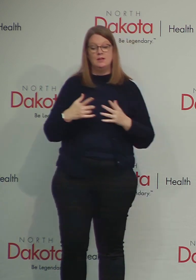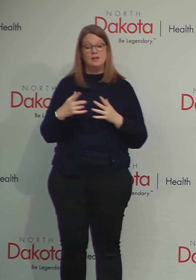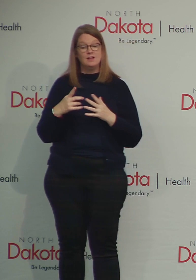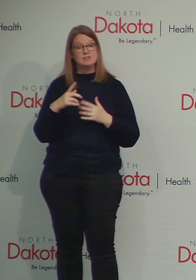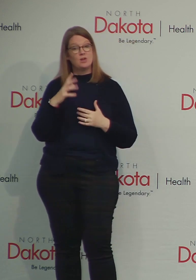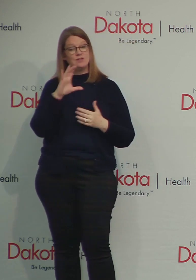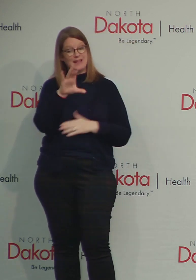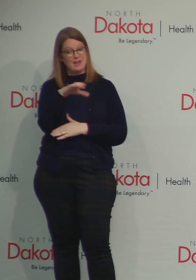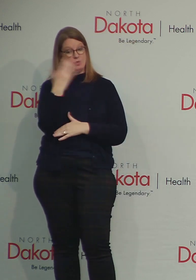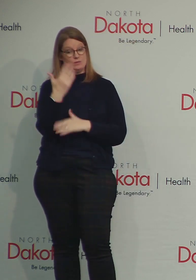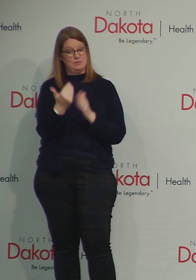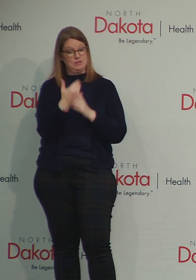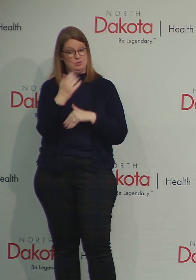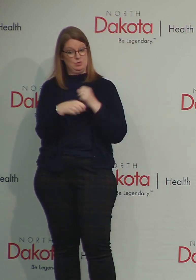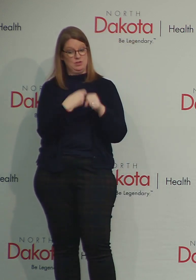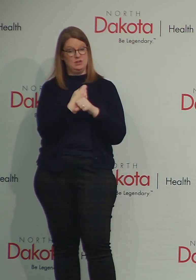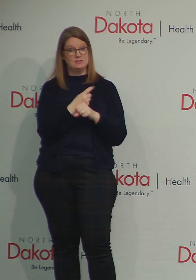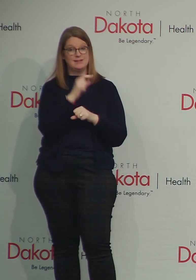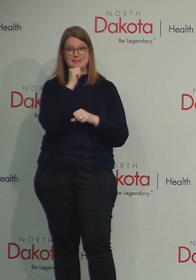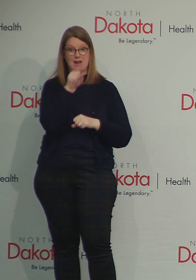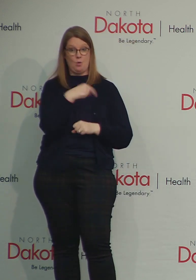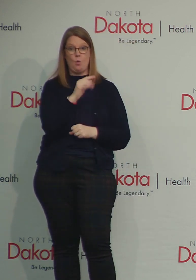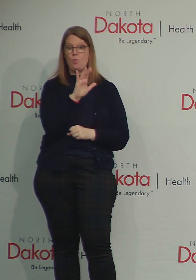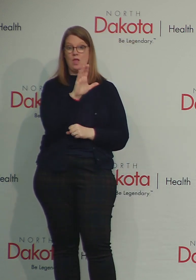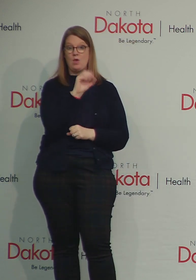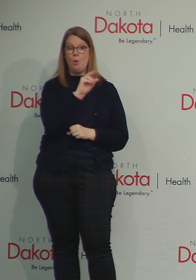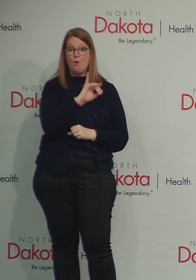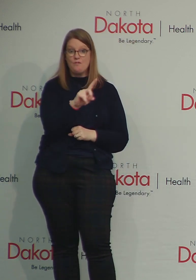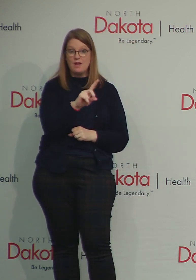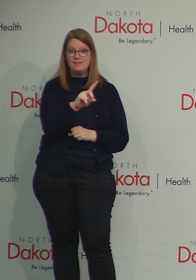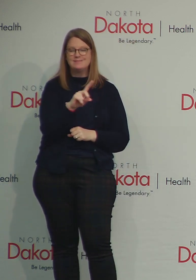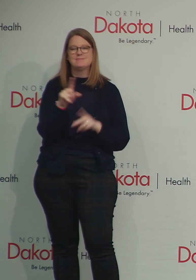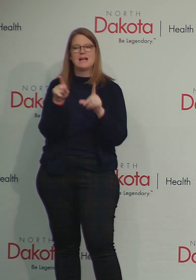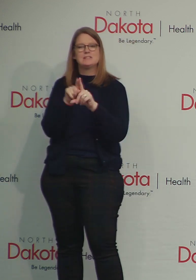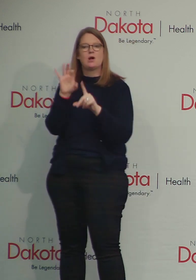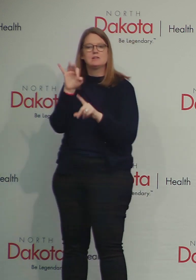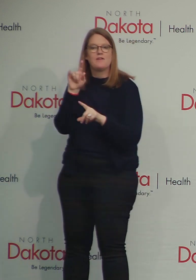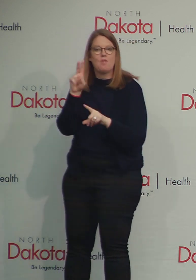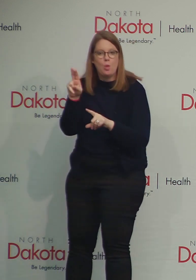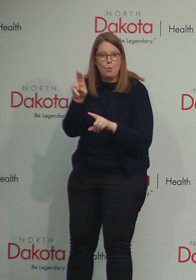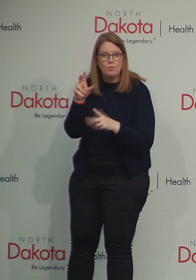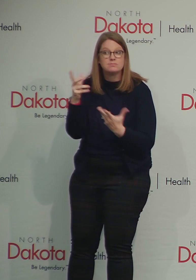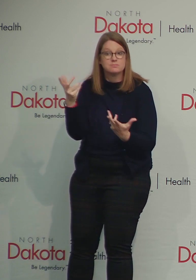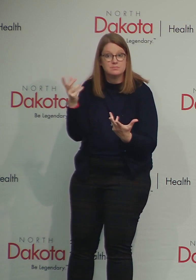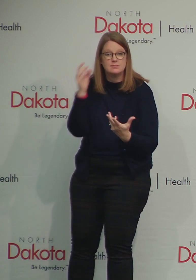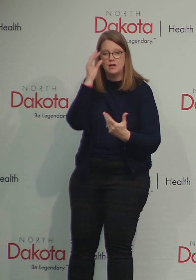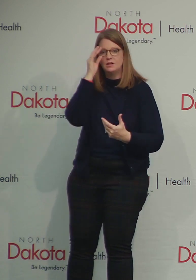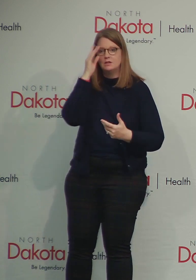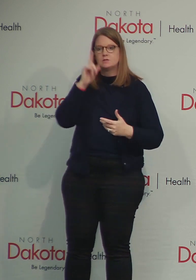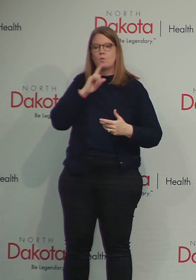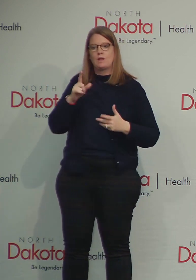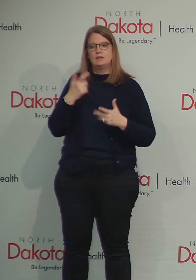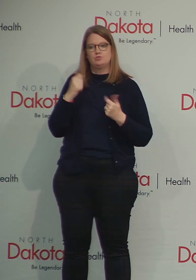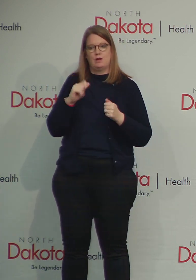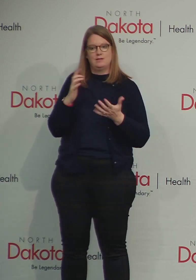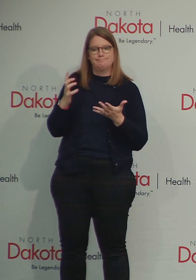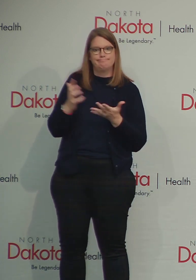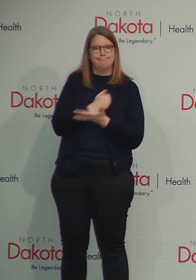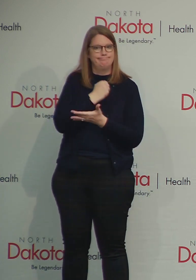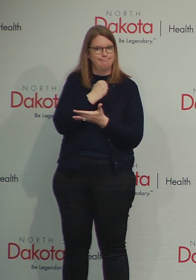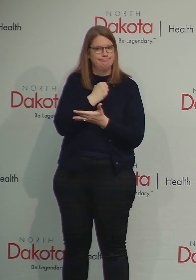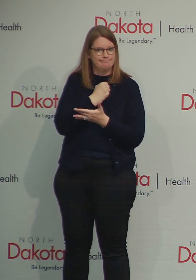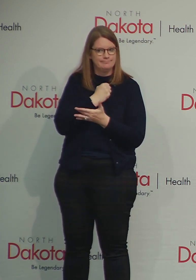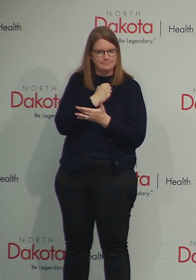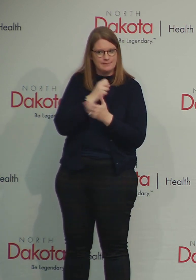also a period of time when flu season can strike and there's pressure on the hospital system. So we're trying to take the positive progress we have and hang on to it